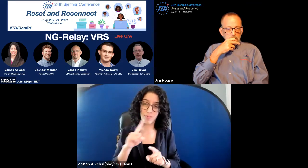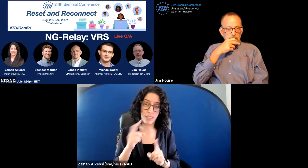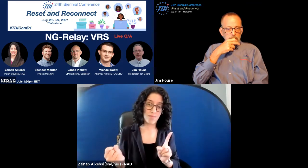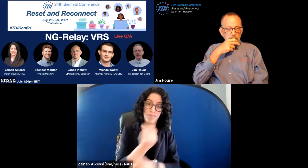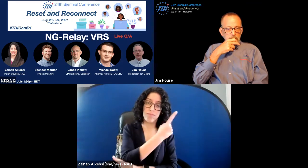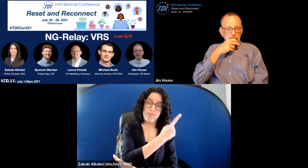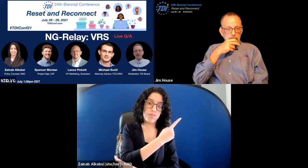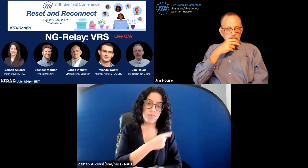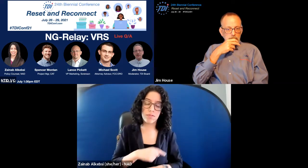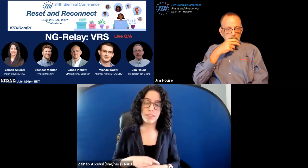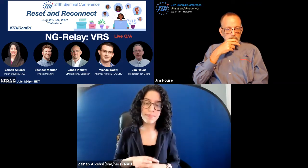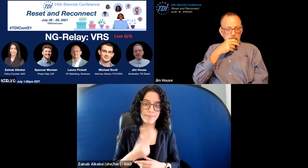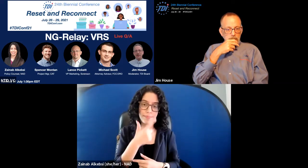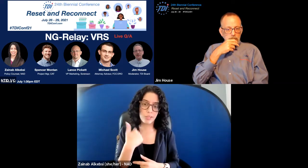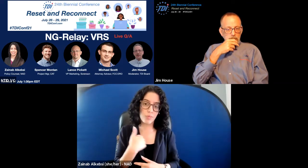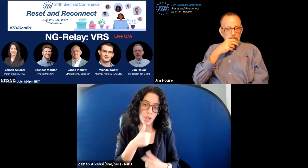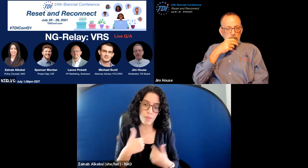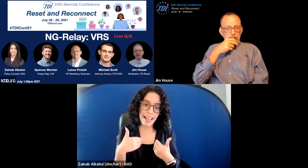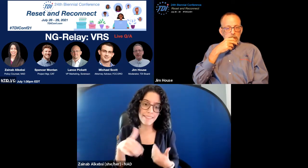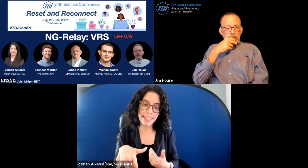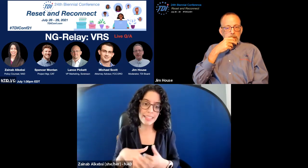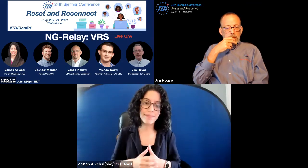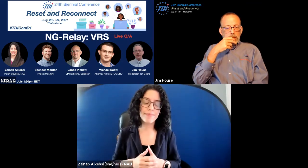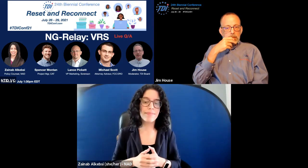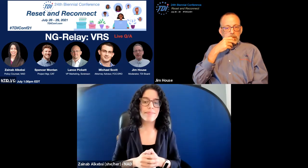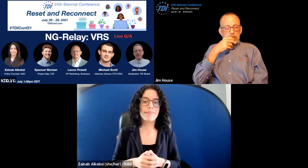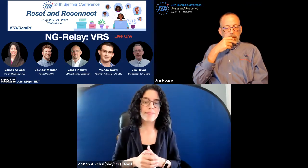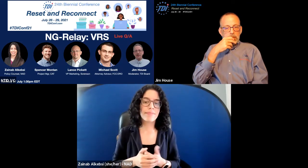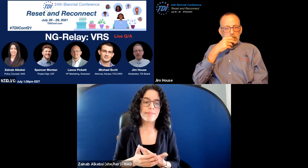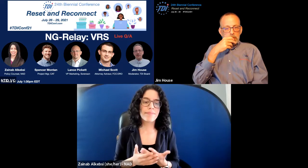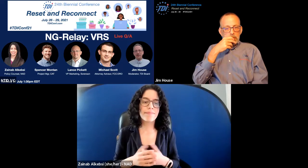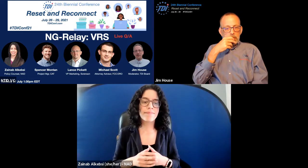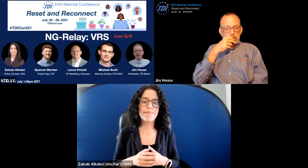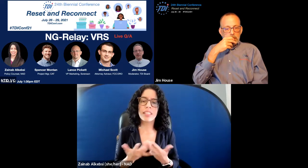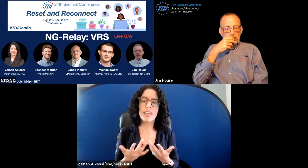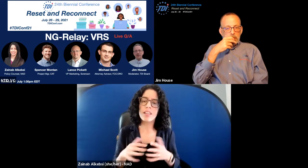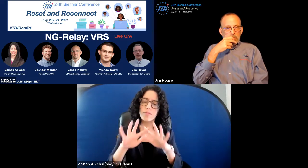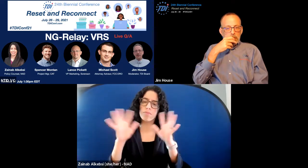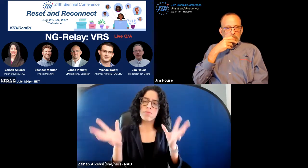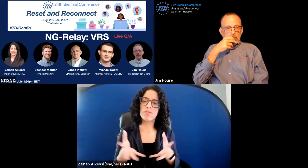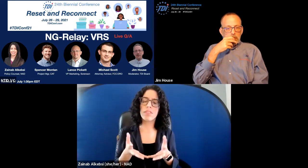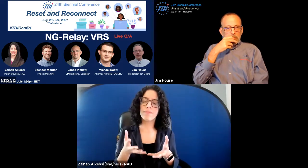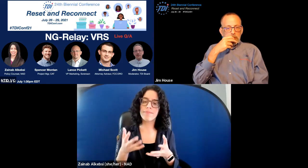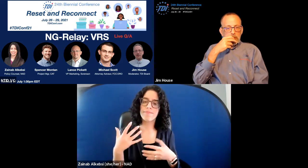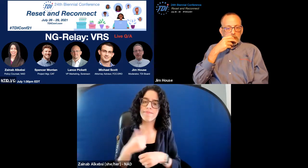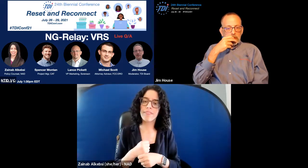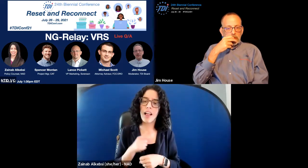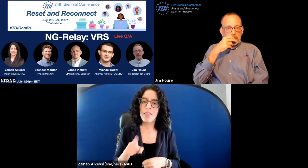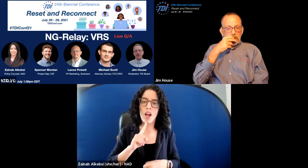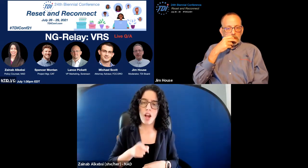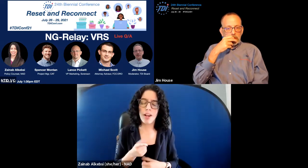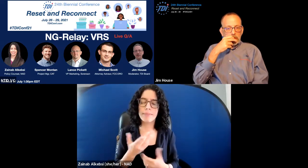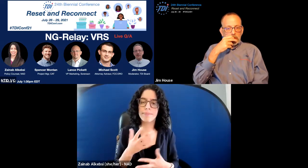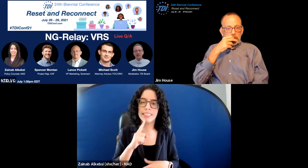what the interpreter said. And sometimes the calls could be really totally missing the mark. So we don't really have that.